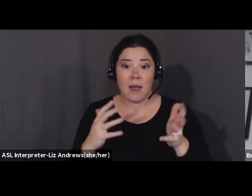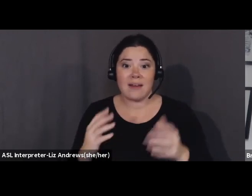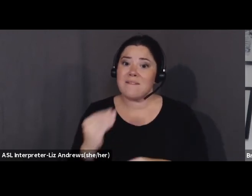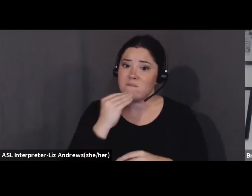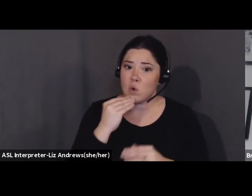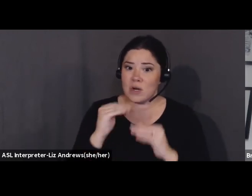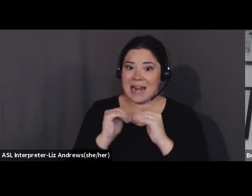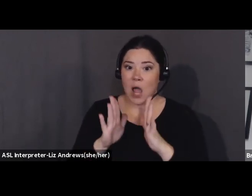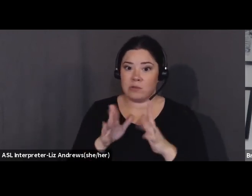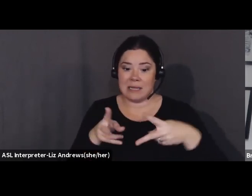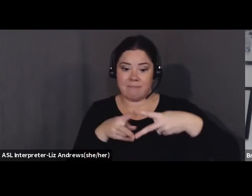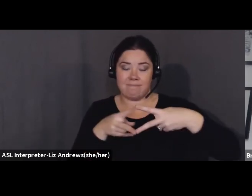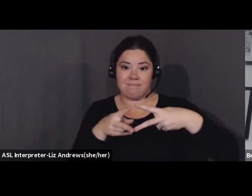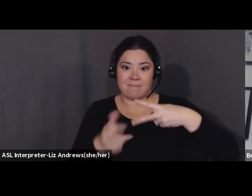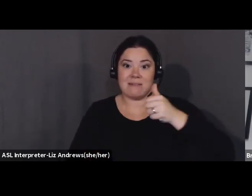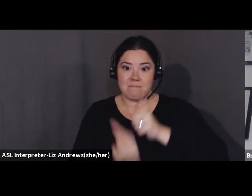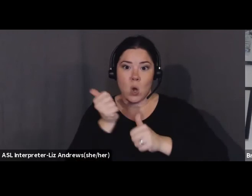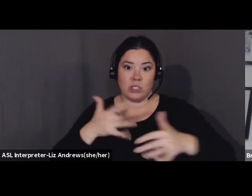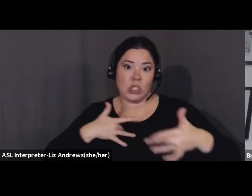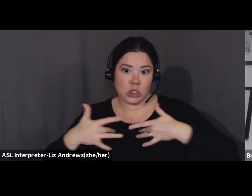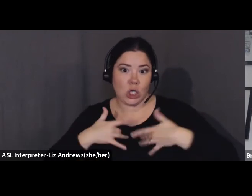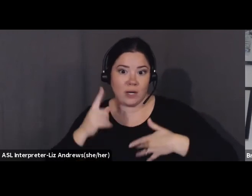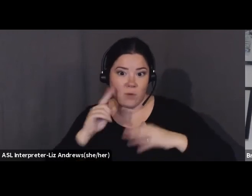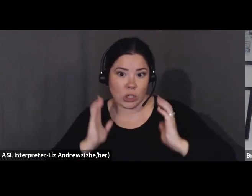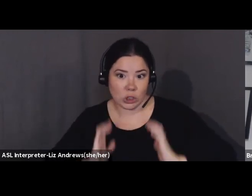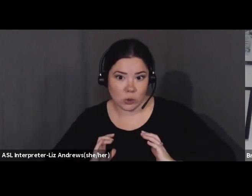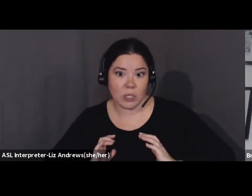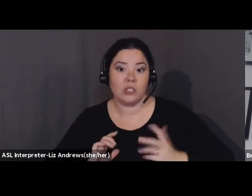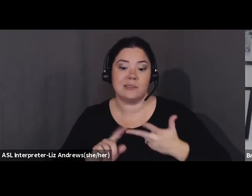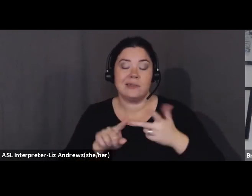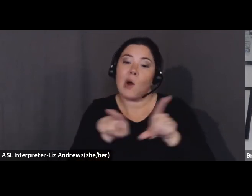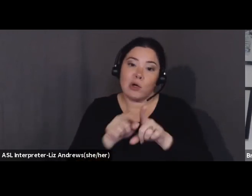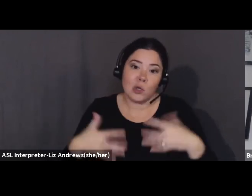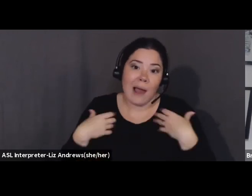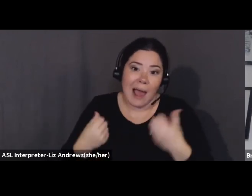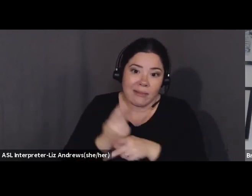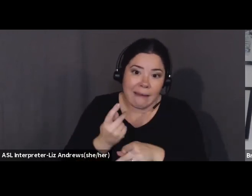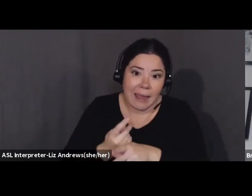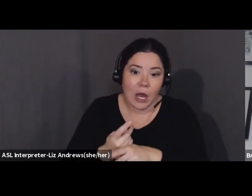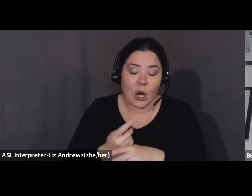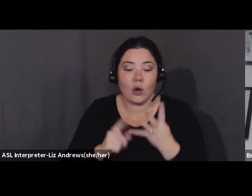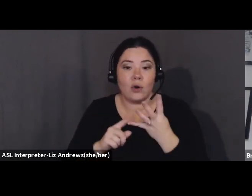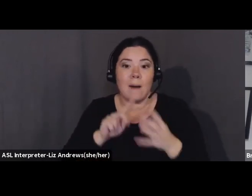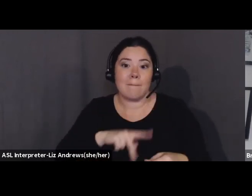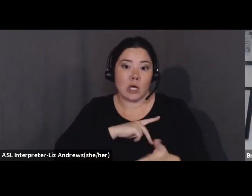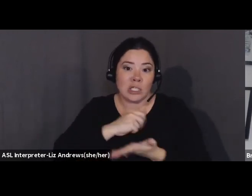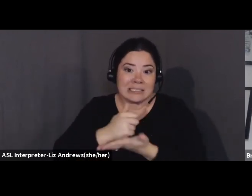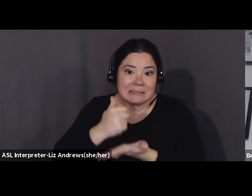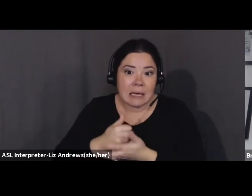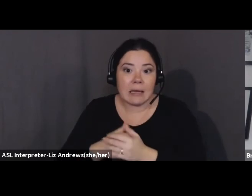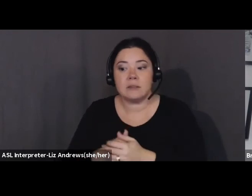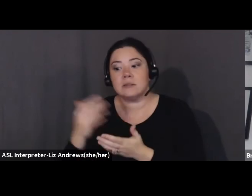primary concerns for consumers, in addition to health and healthcare, personal assistance, income and benefits,